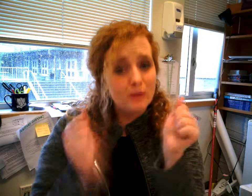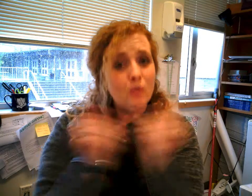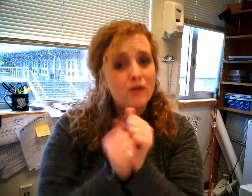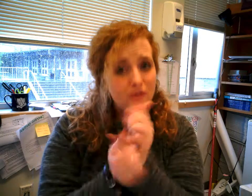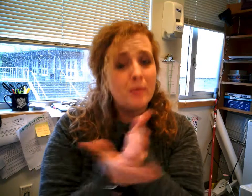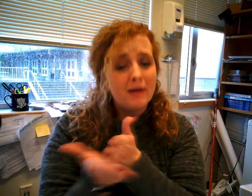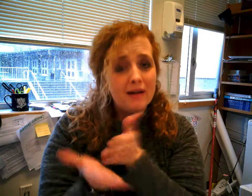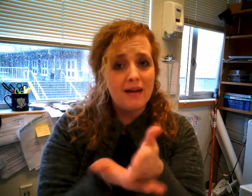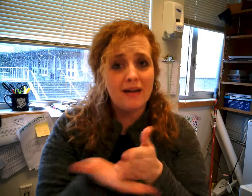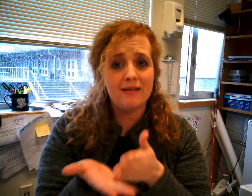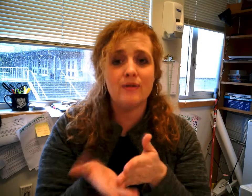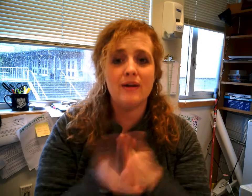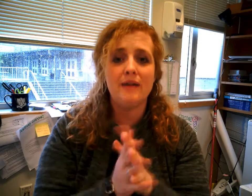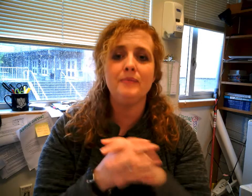with your pie, okay?